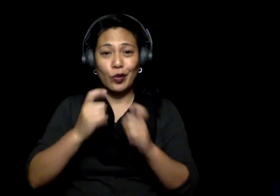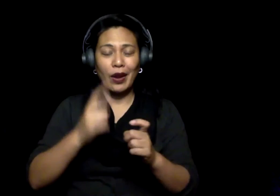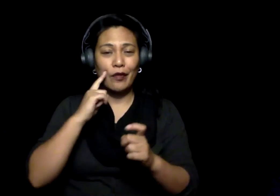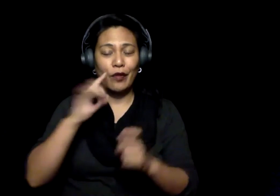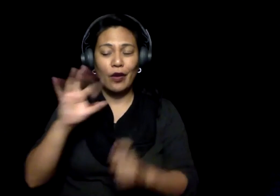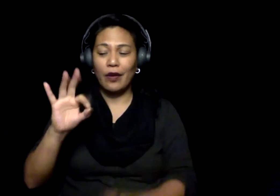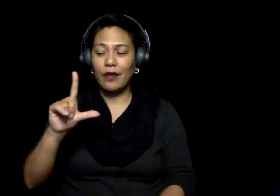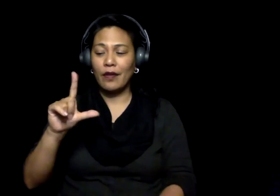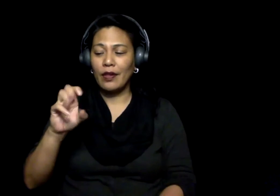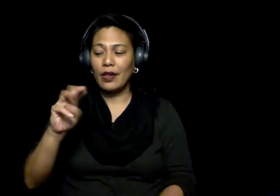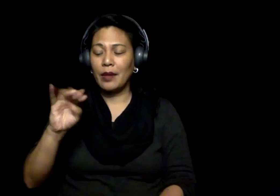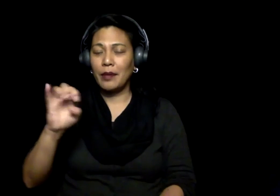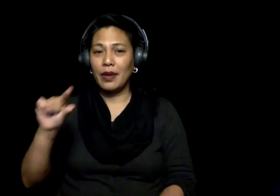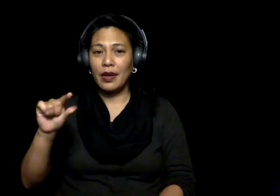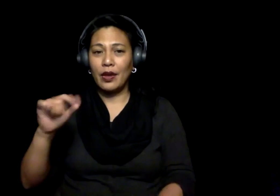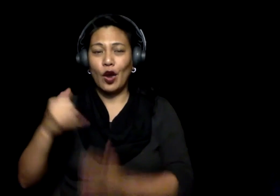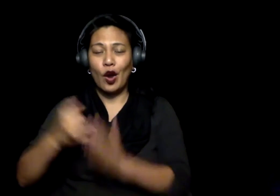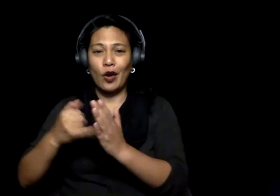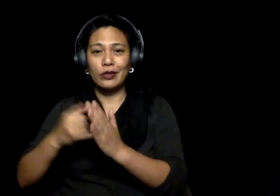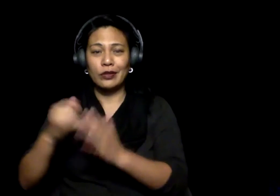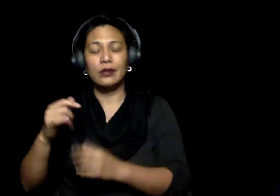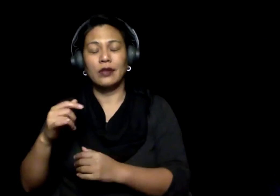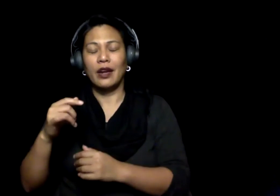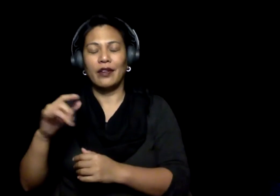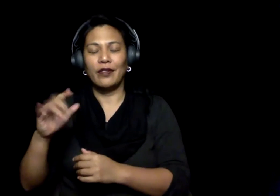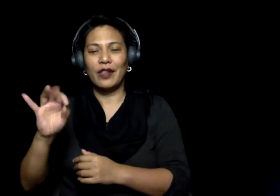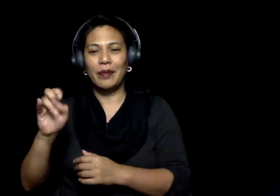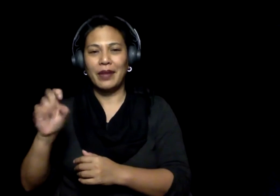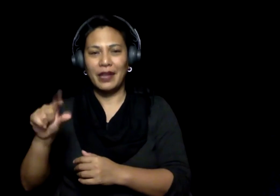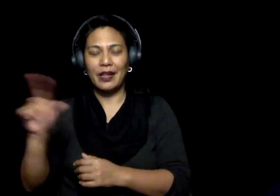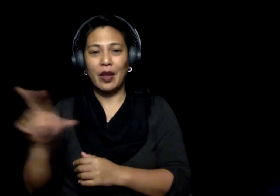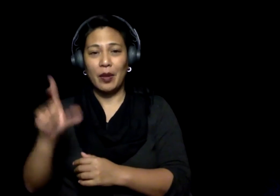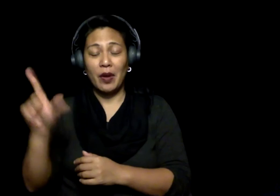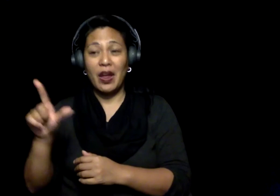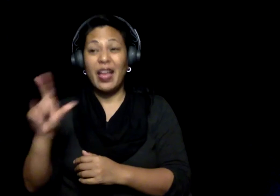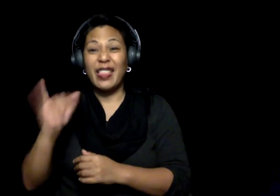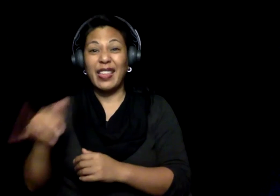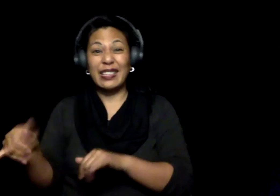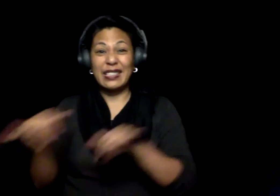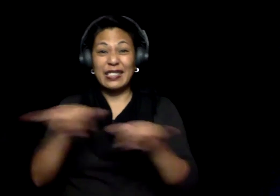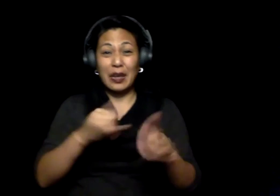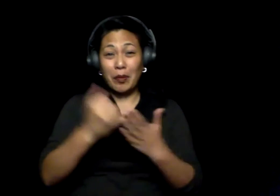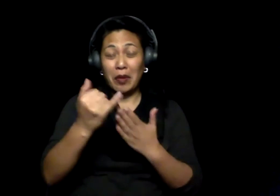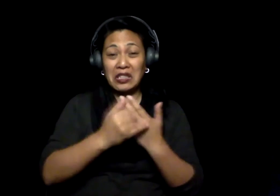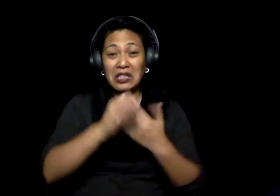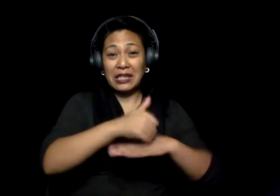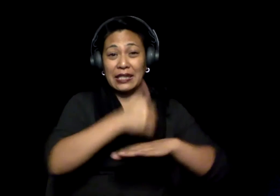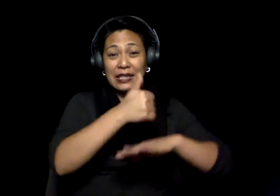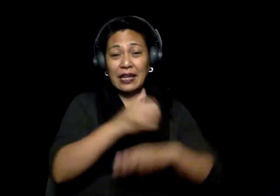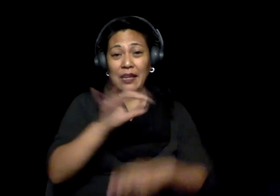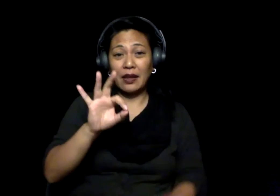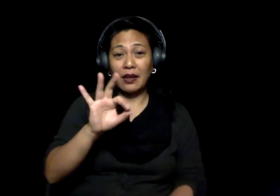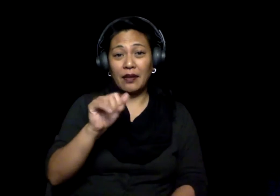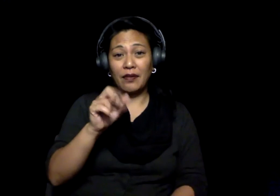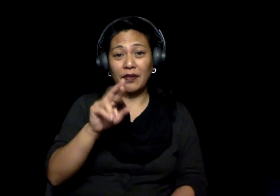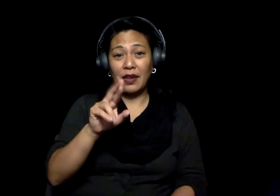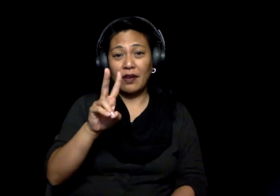results back. Would it be okay for me to apply to do the same project at Fairview? Absolutely. If it's a different